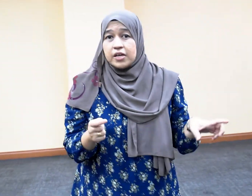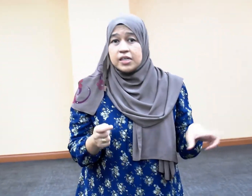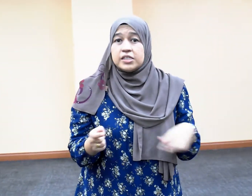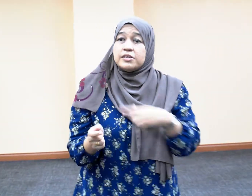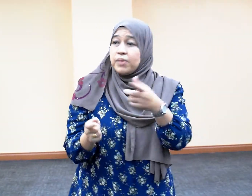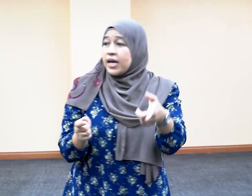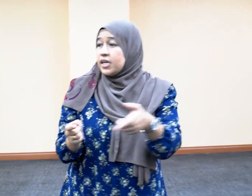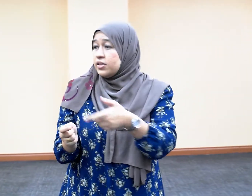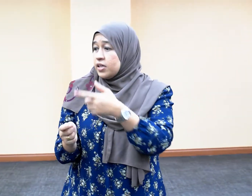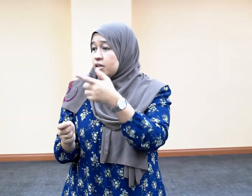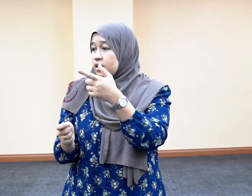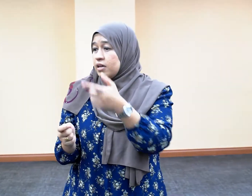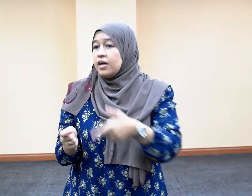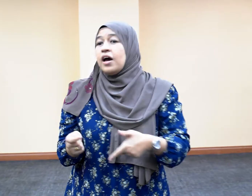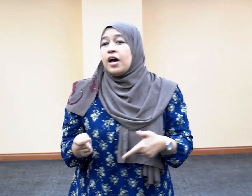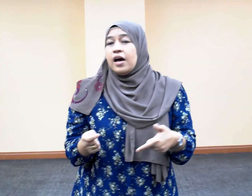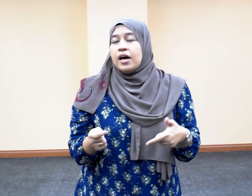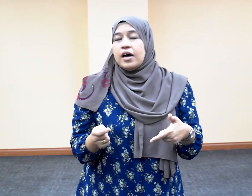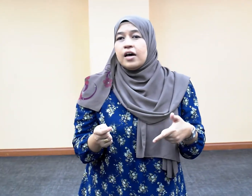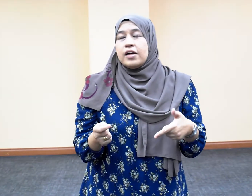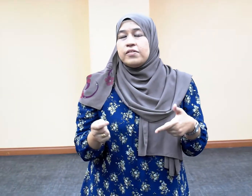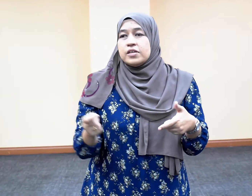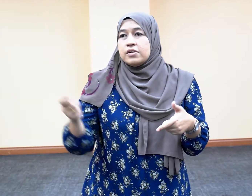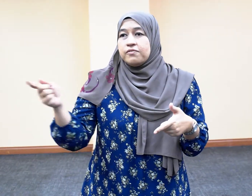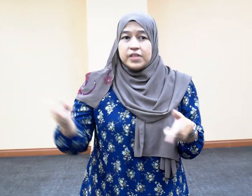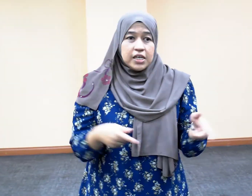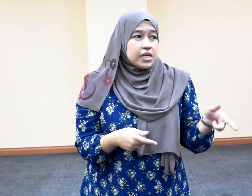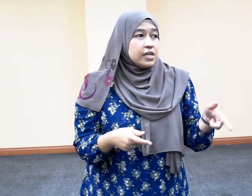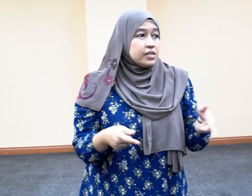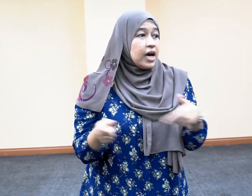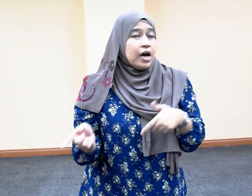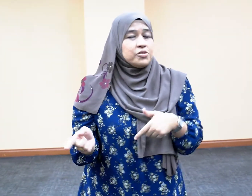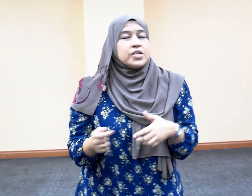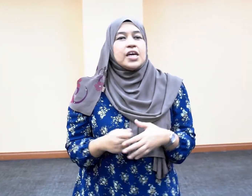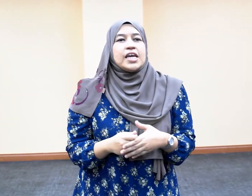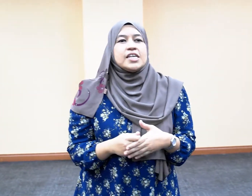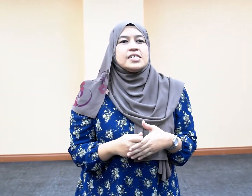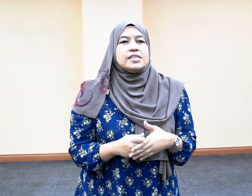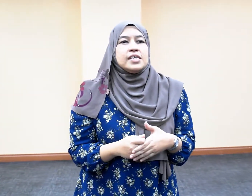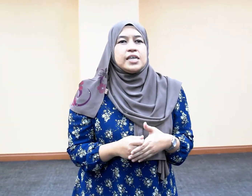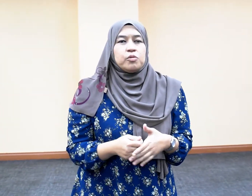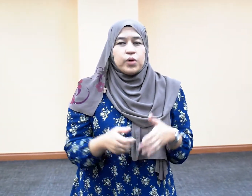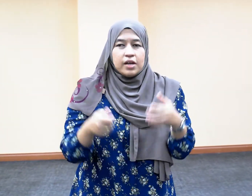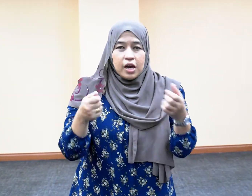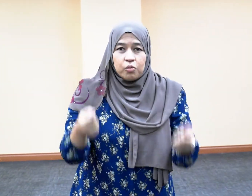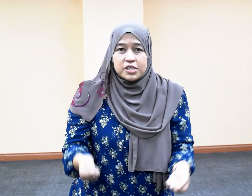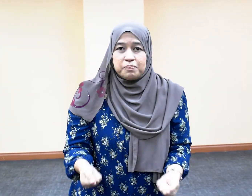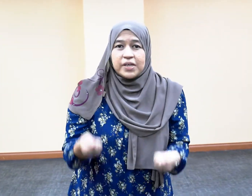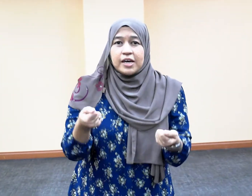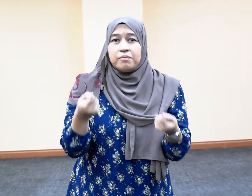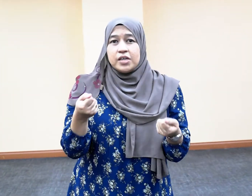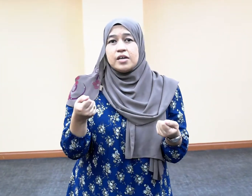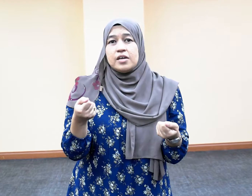From river The The Keluang river And then suddenly When I was Pick up the